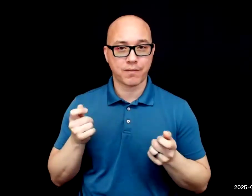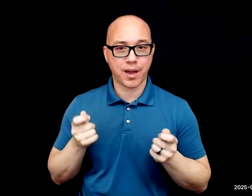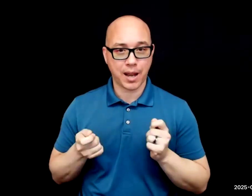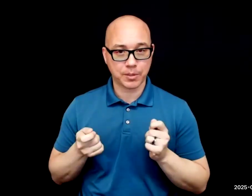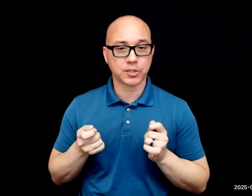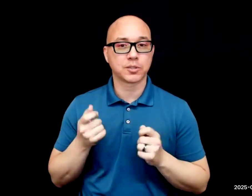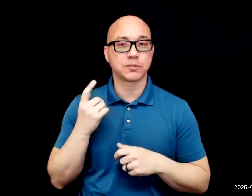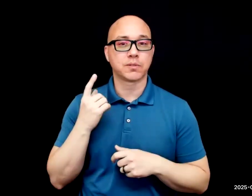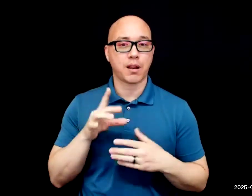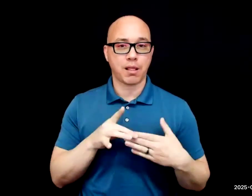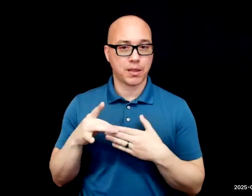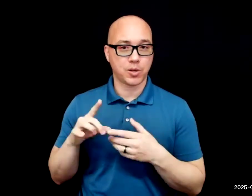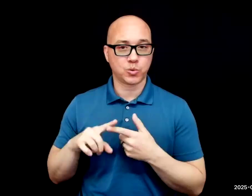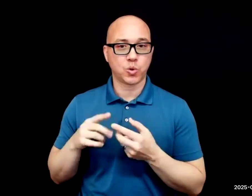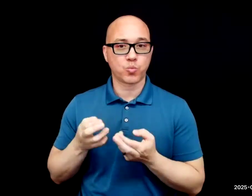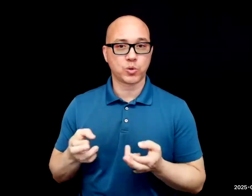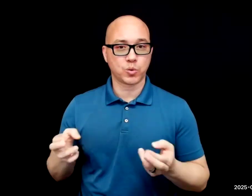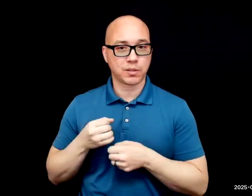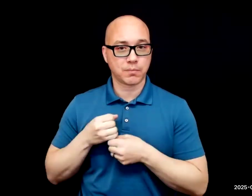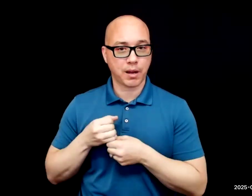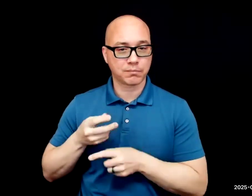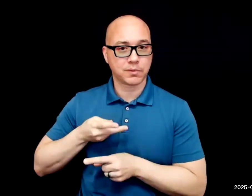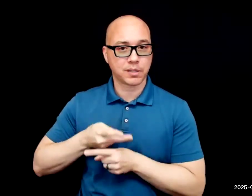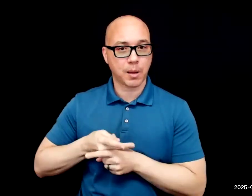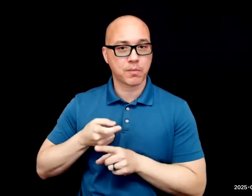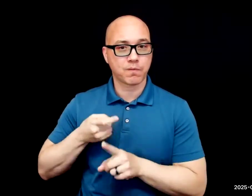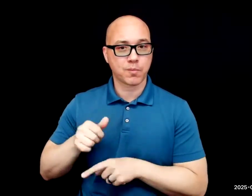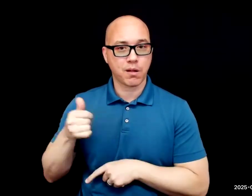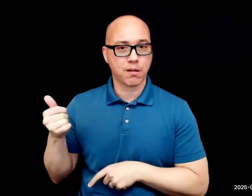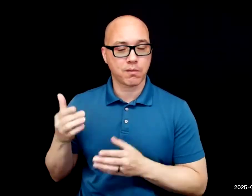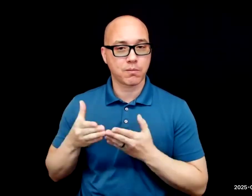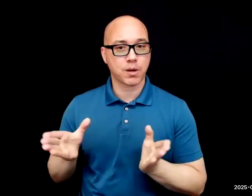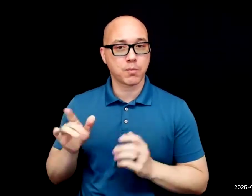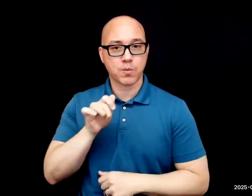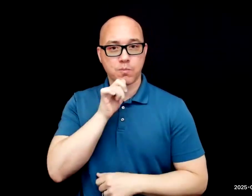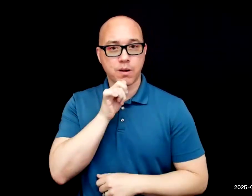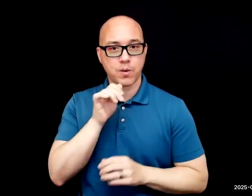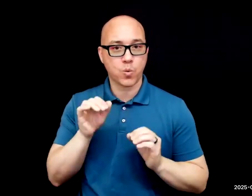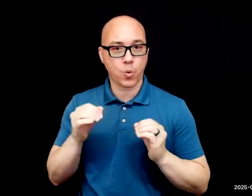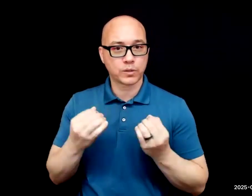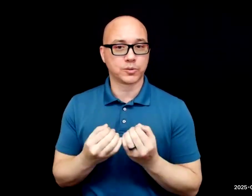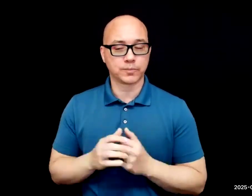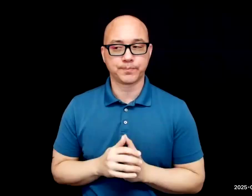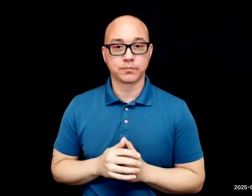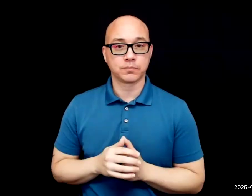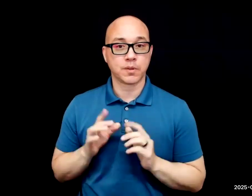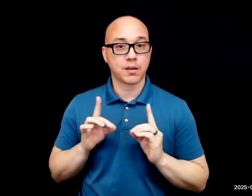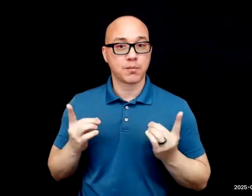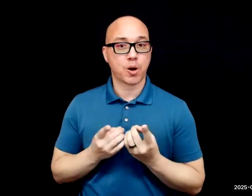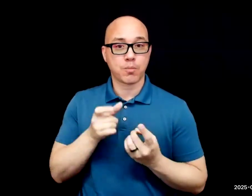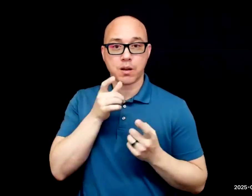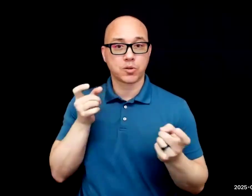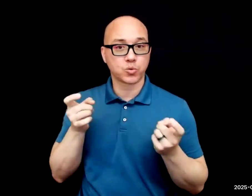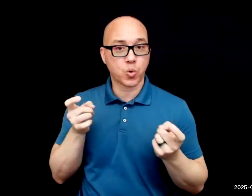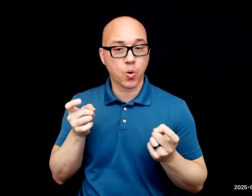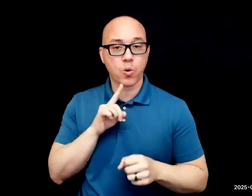of and links to resources created and maintained by another public or private organization. The department does not control or